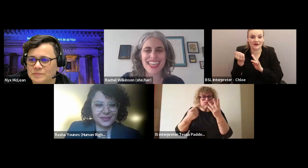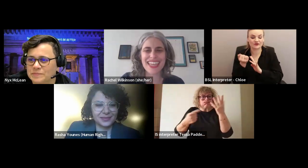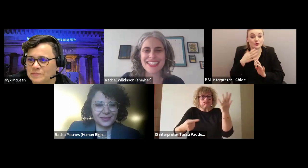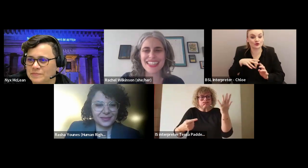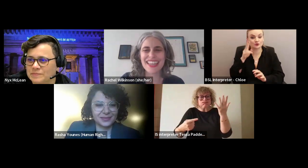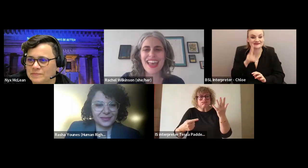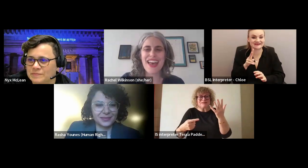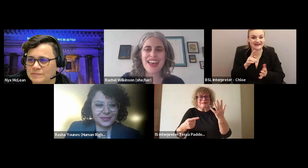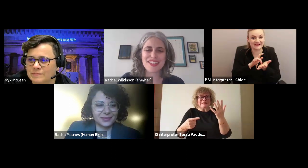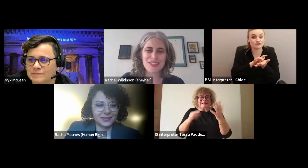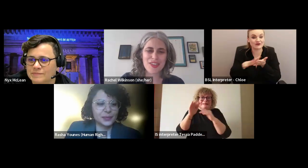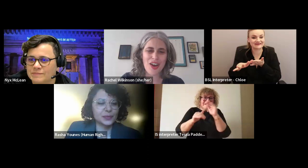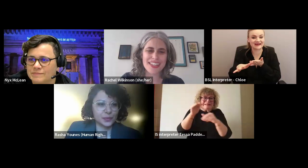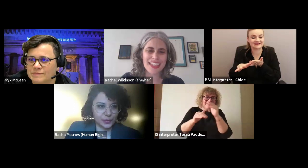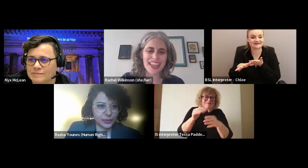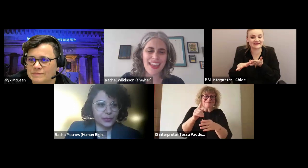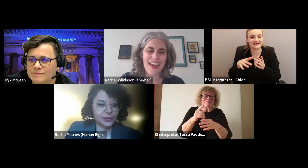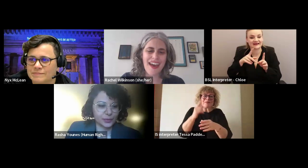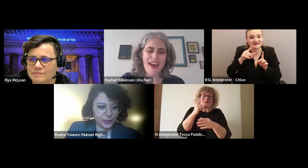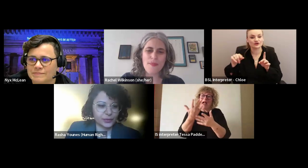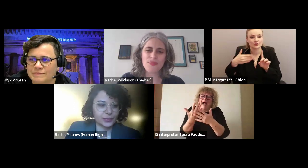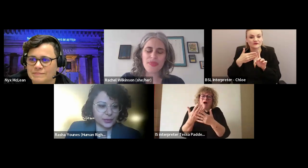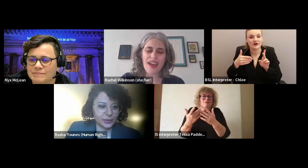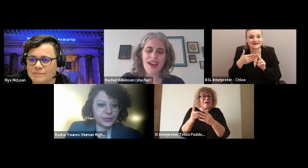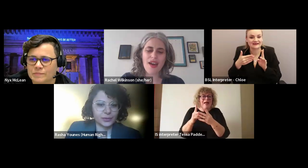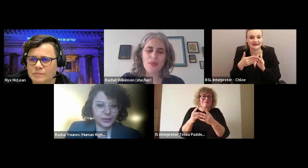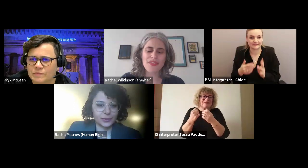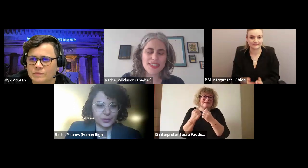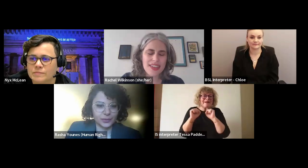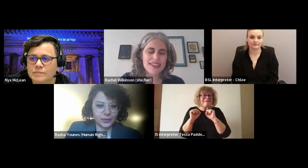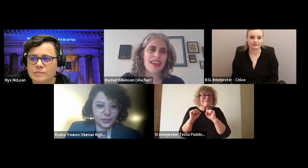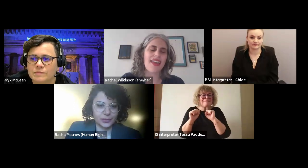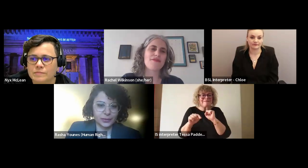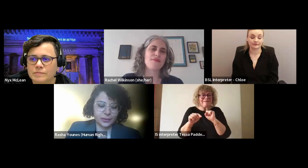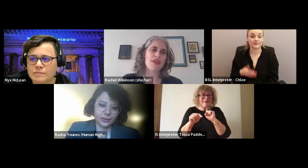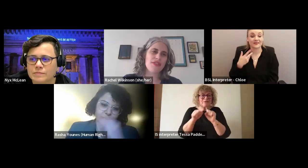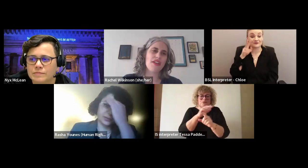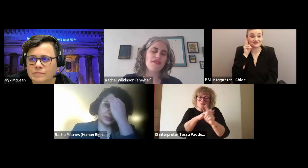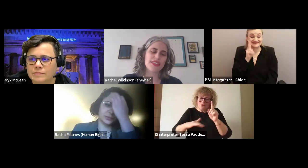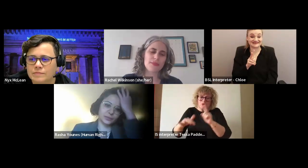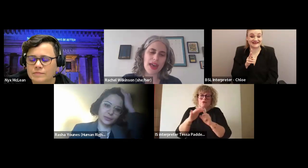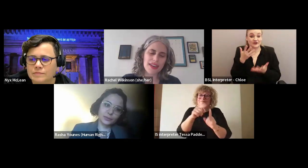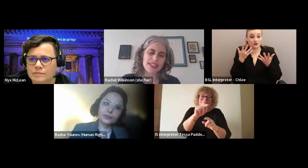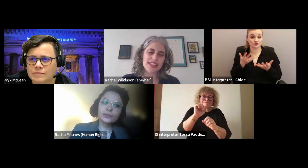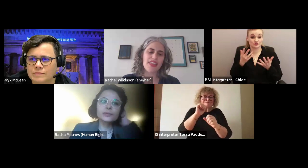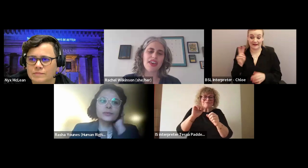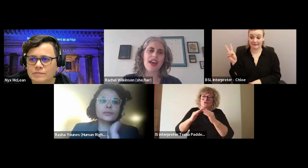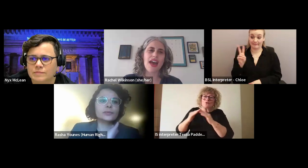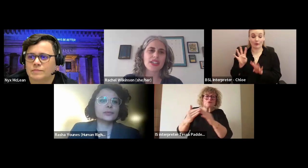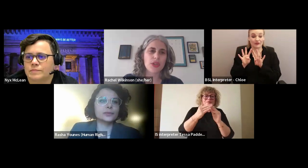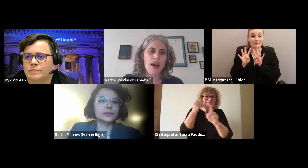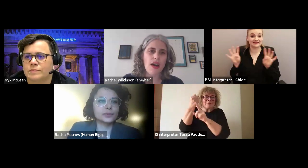in eradicating digital targeting. We've seen today from both of these